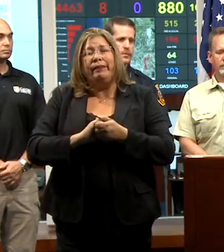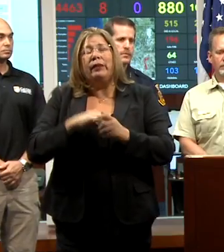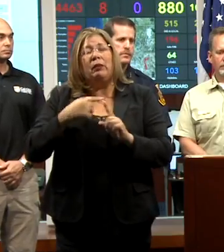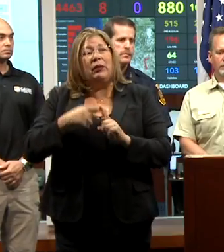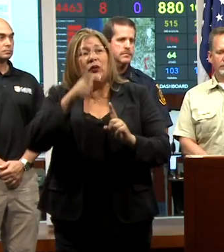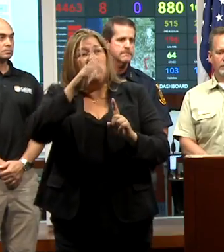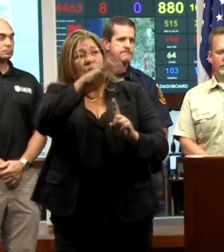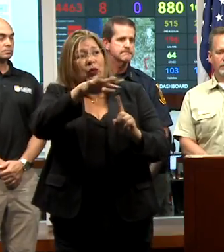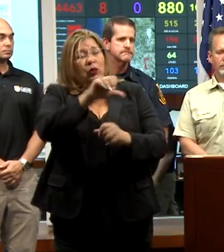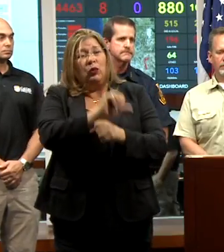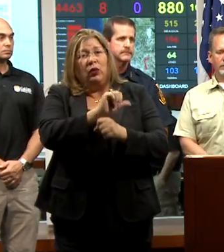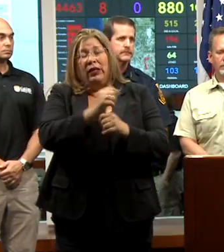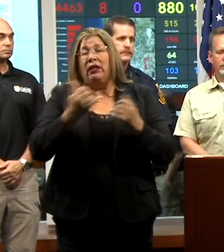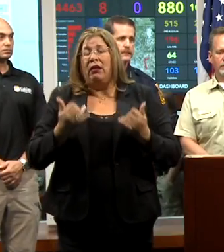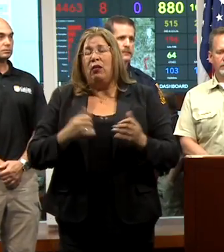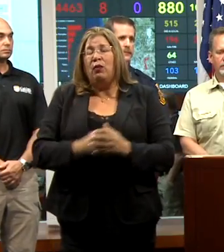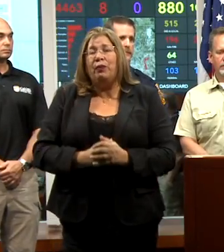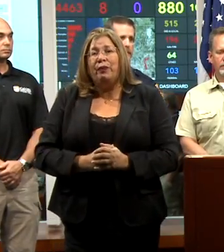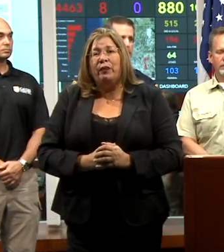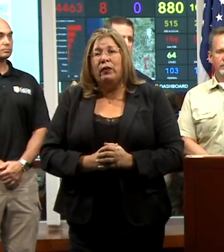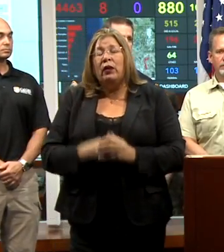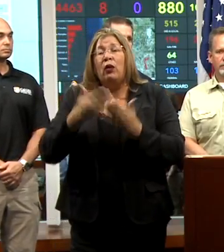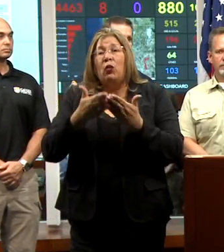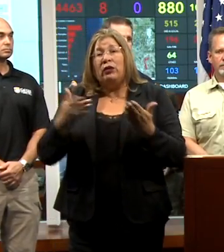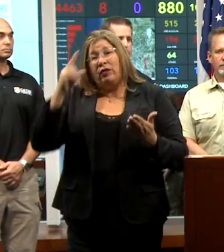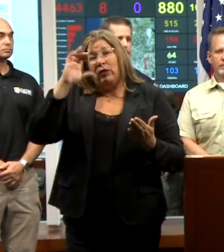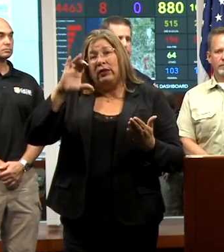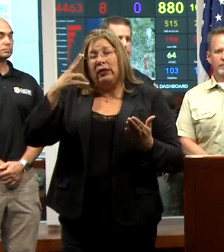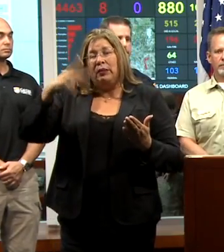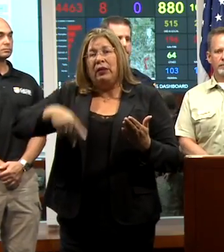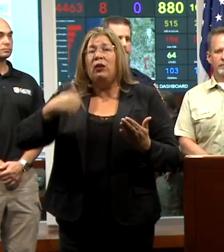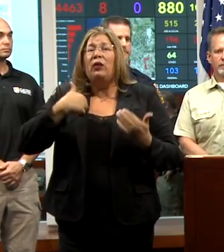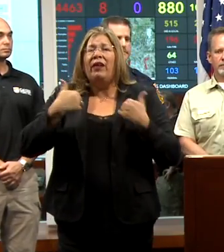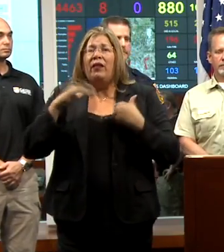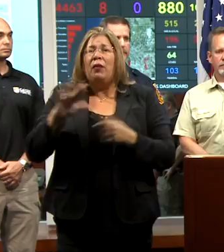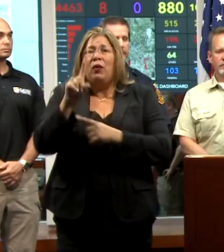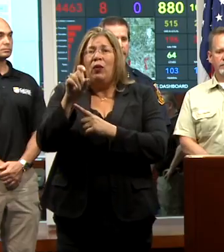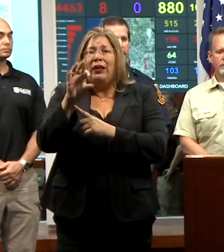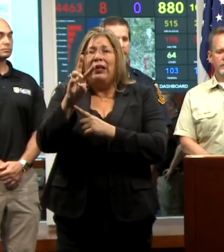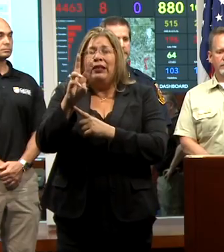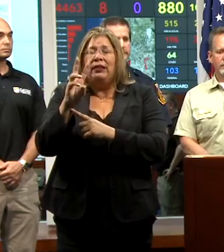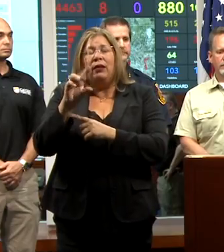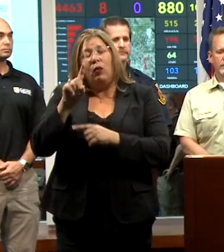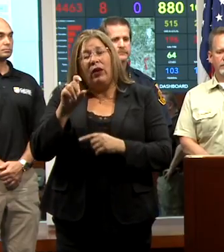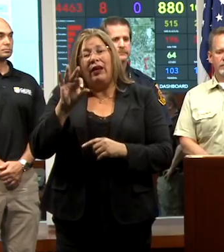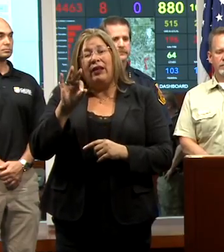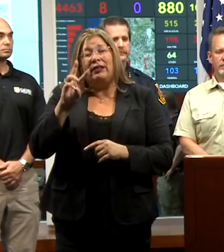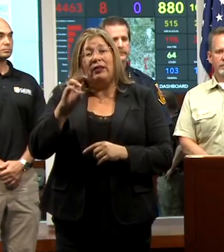serving as we speak. So resources for the Highway Patrol, currently we have about 196 officers deployed